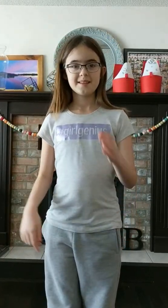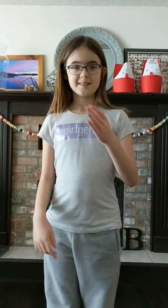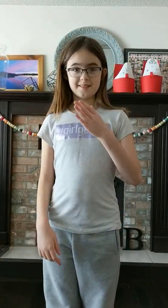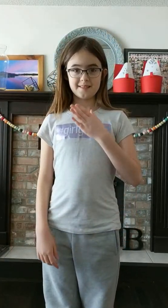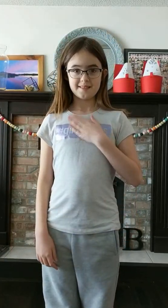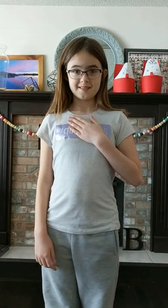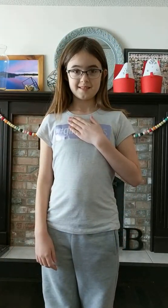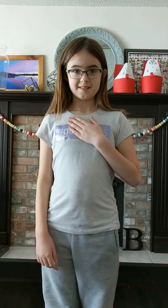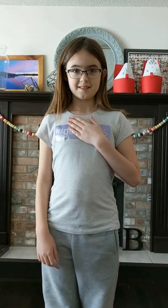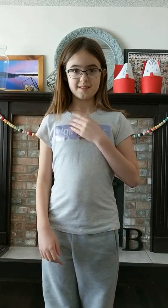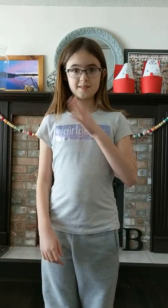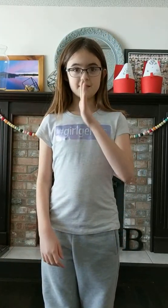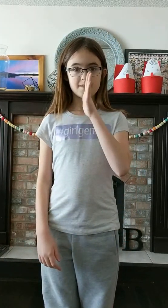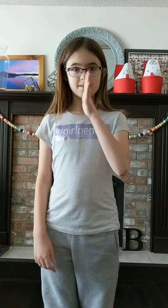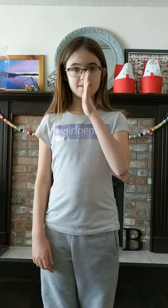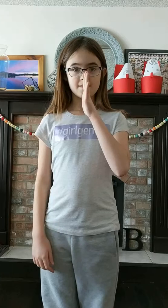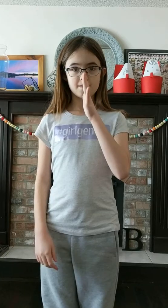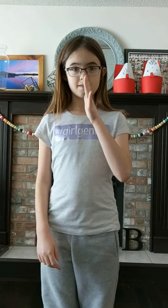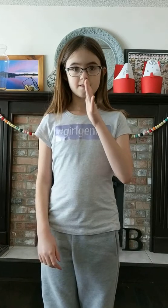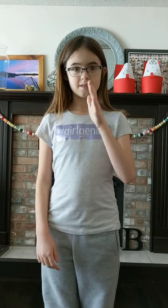Do you have a roommate?